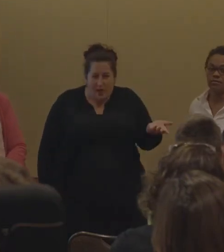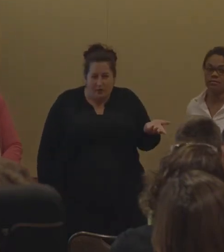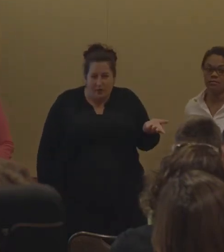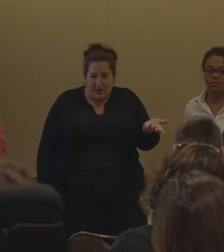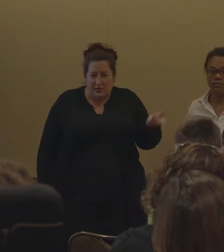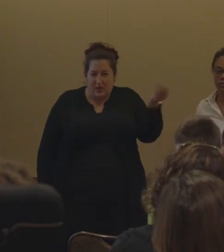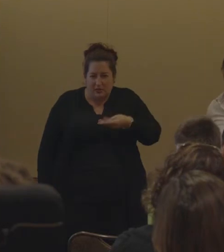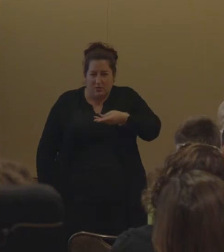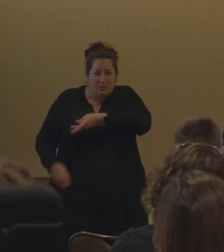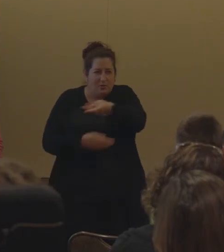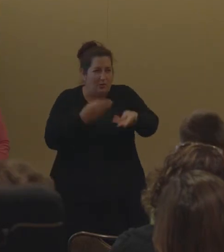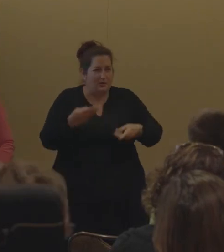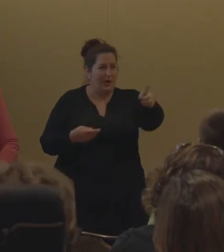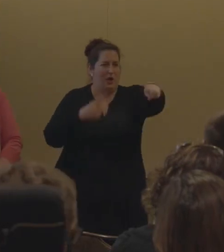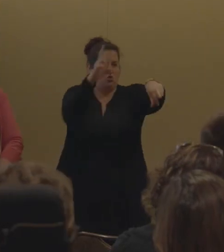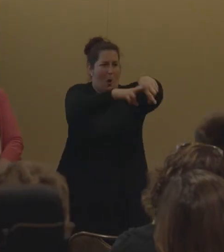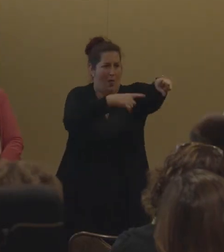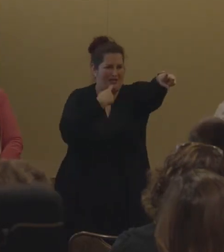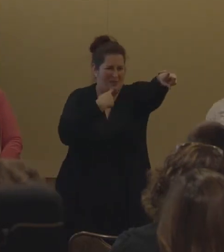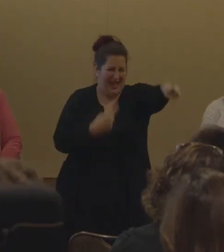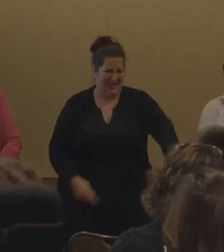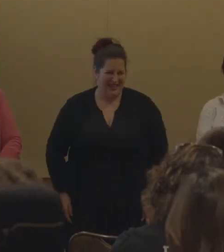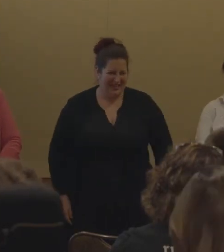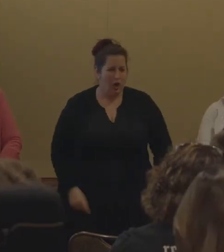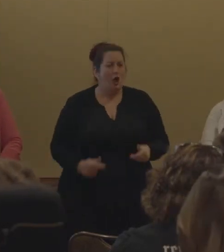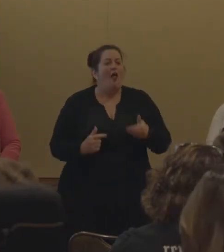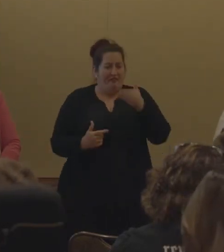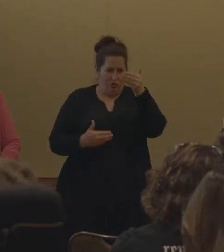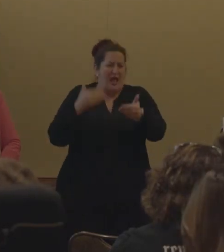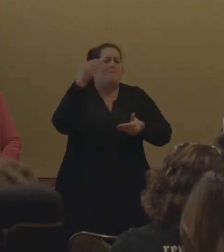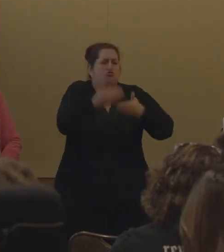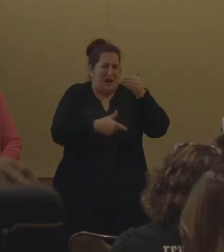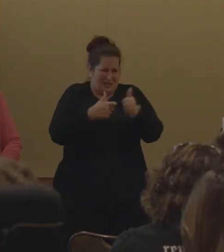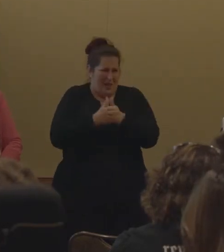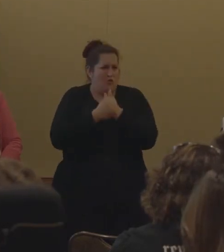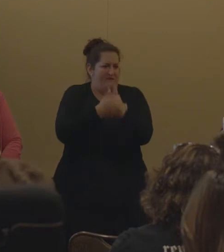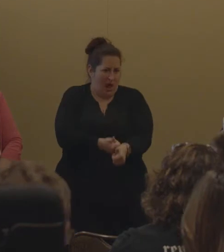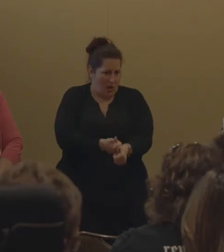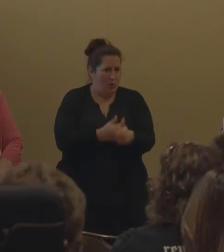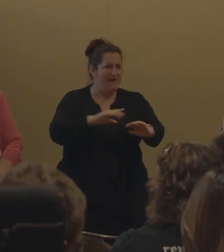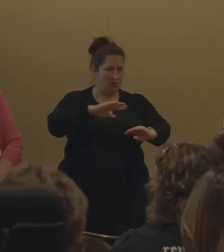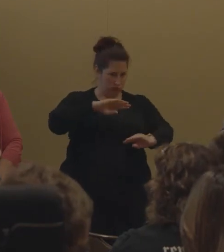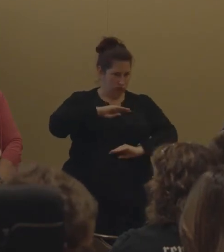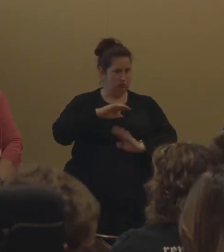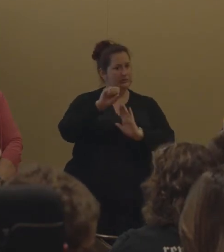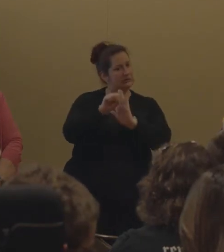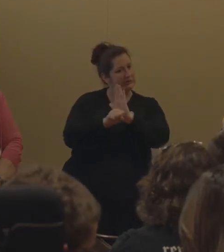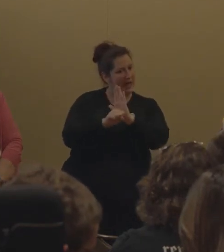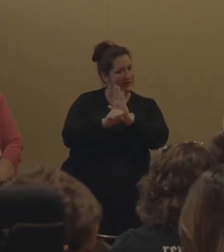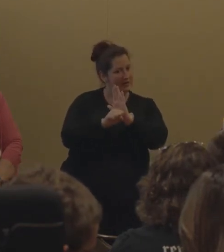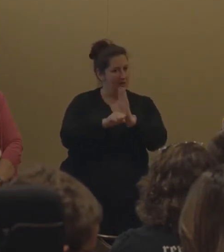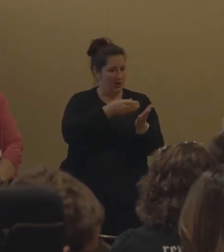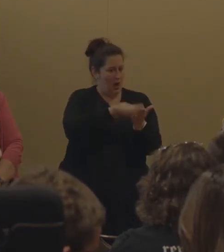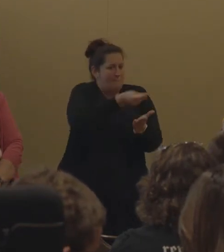to be waiting for the money to It's get normal. There is a process that we have to apply by. We have to meet state